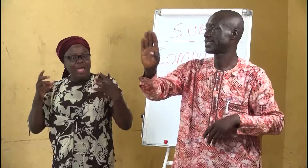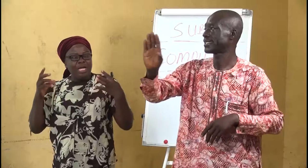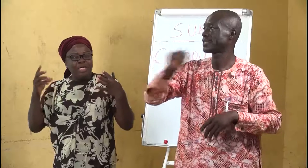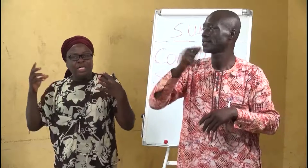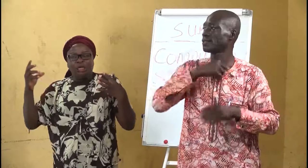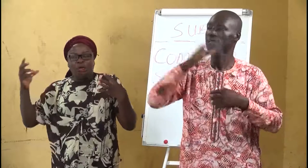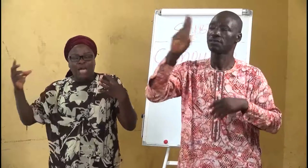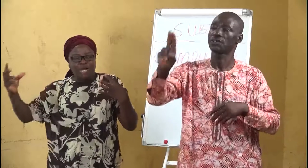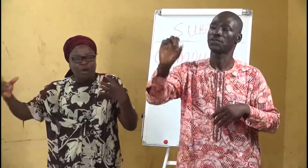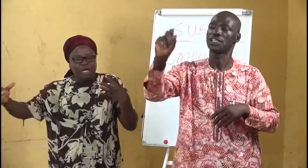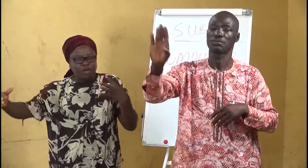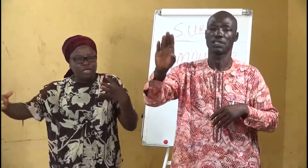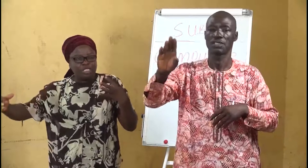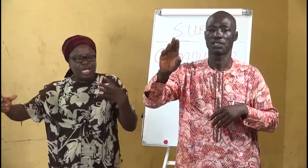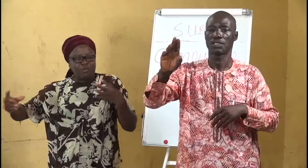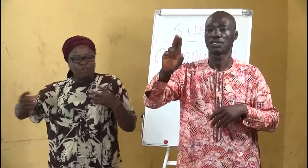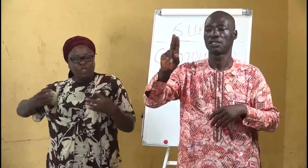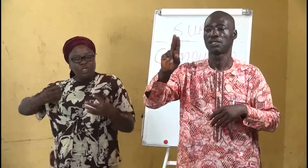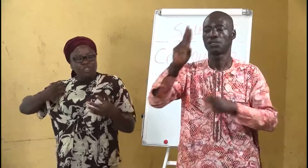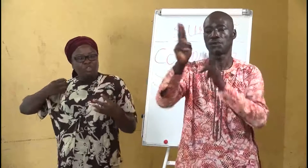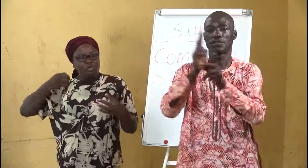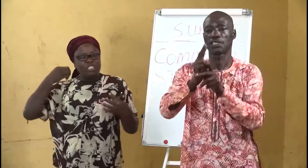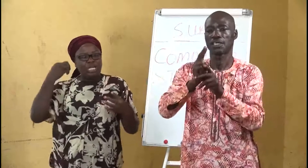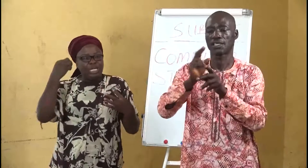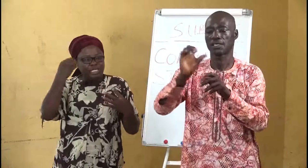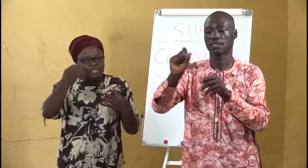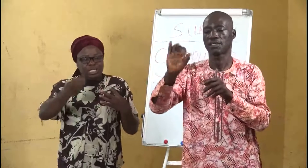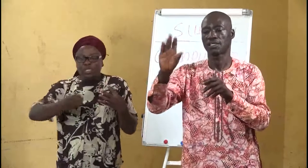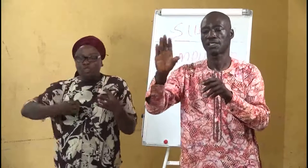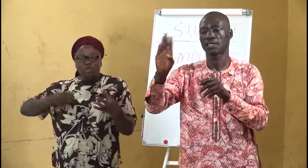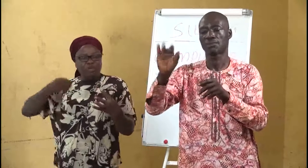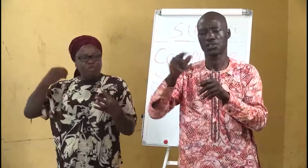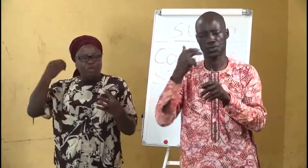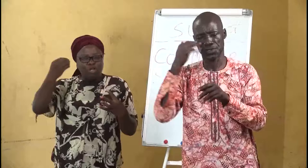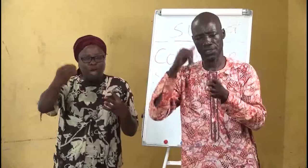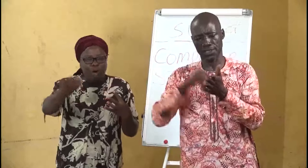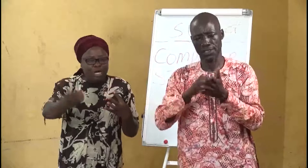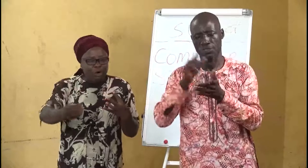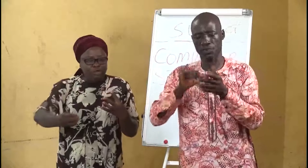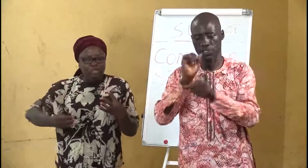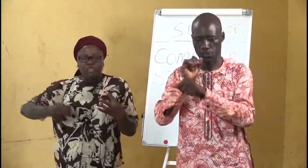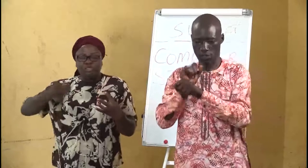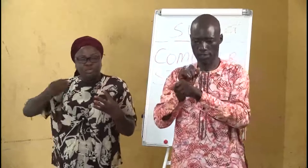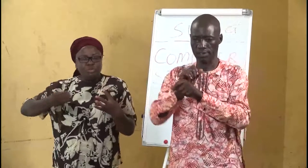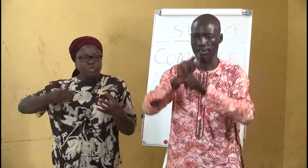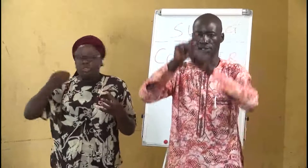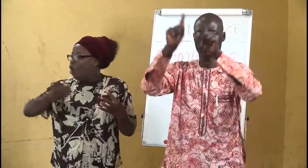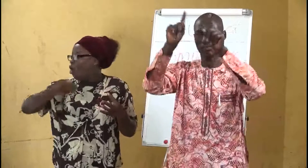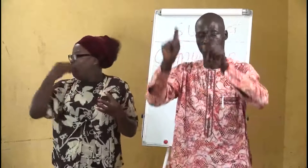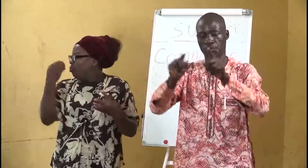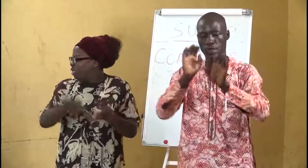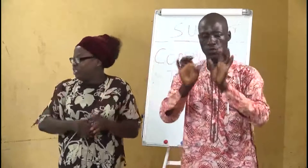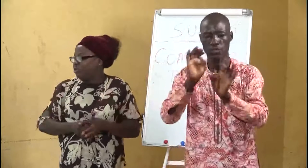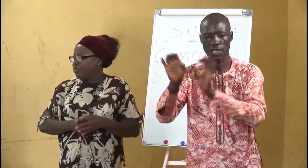where as you are working on your system, you will be seeing it, you will be viewing what you are working on through